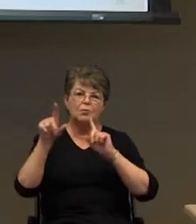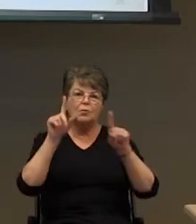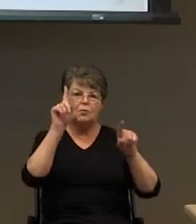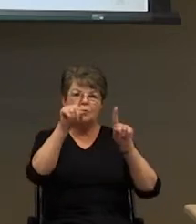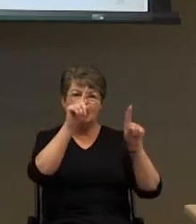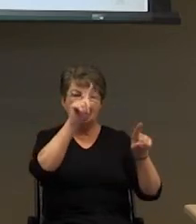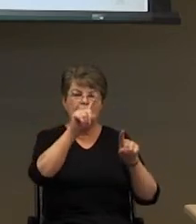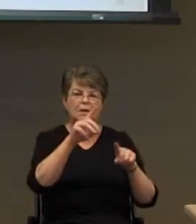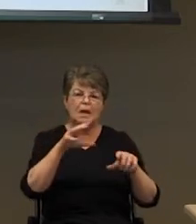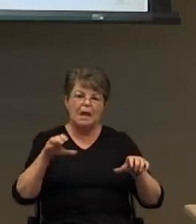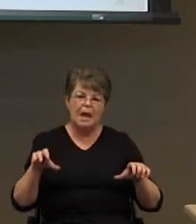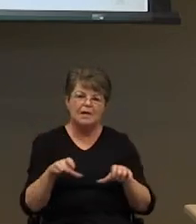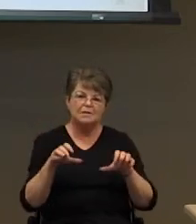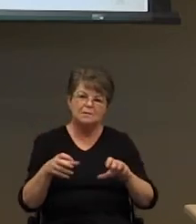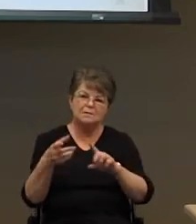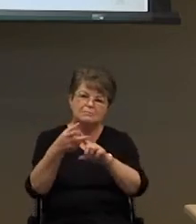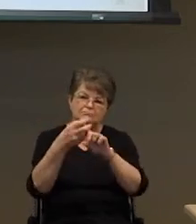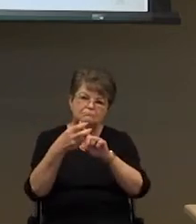actively solicit